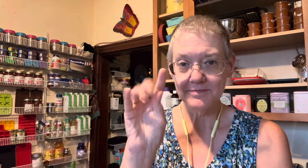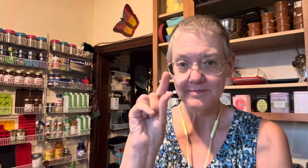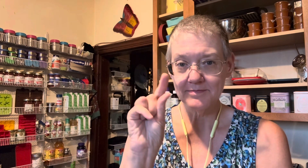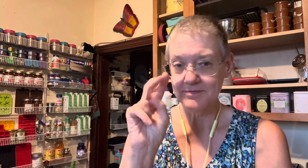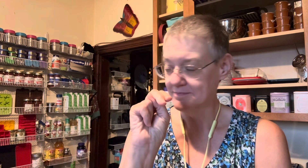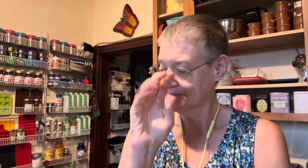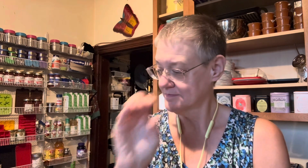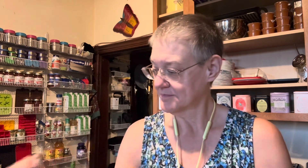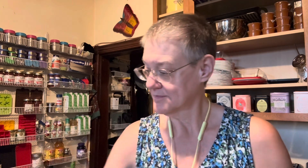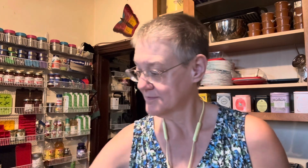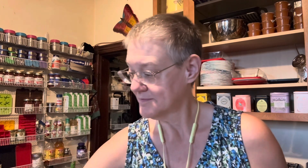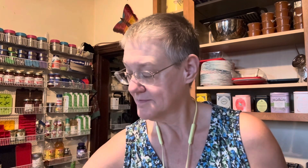1.4 grams of net carbs.